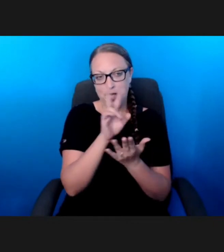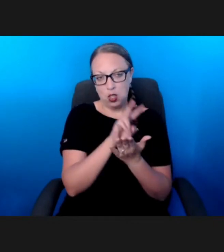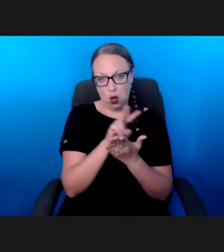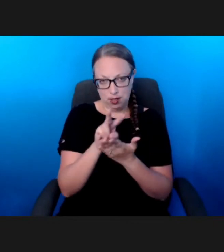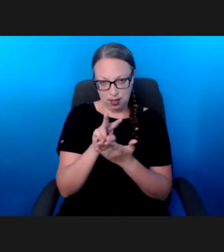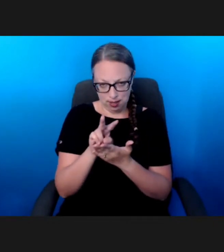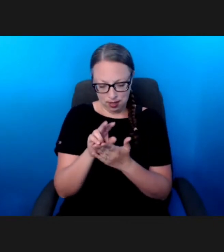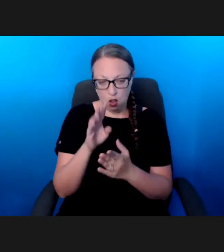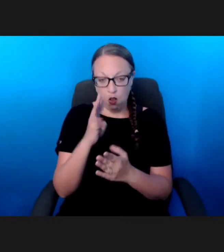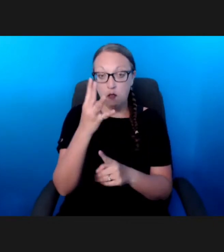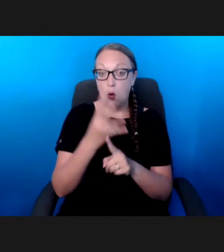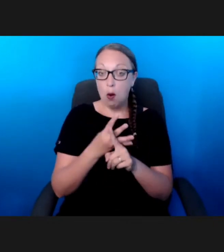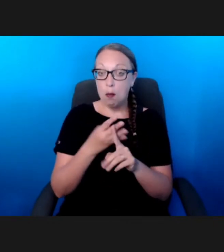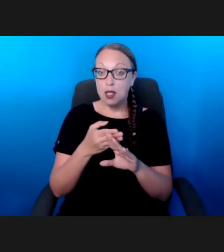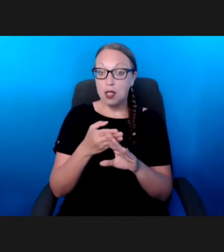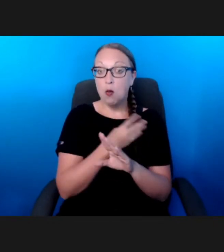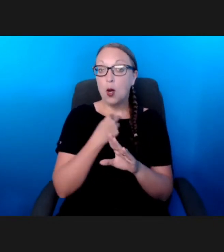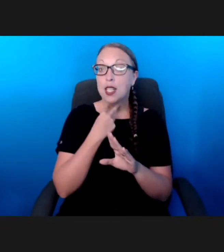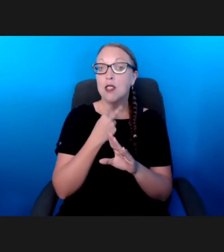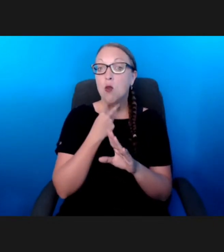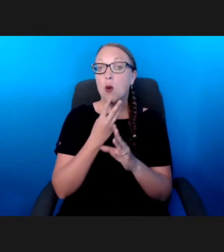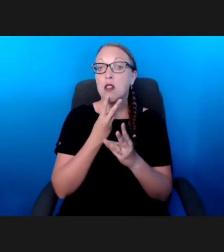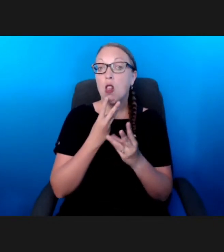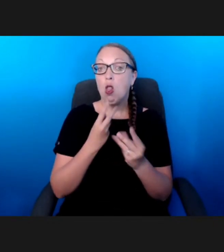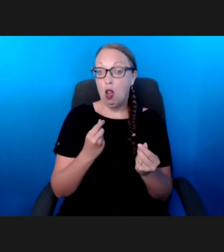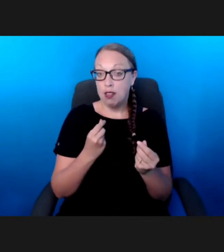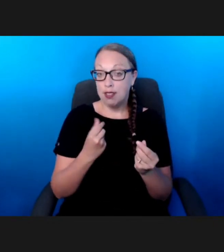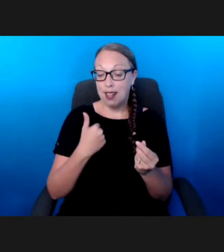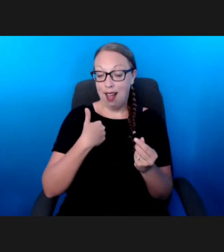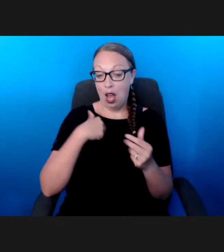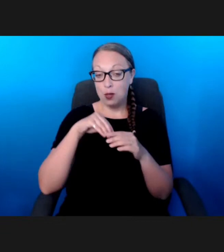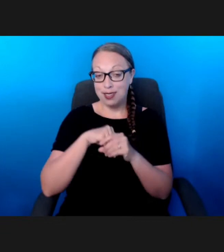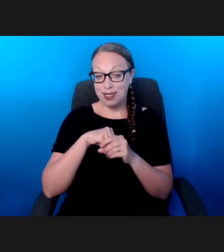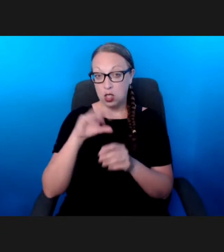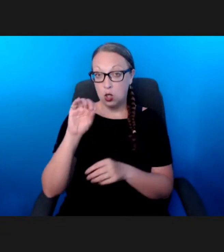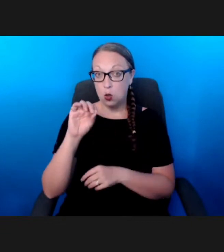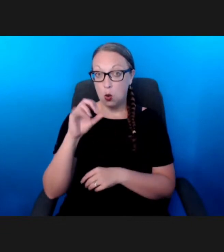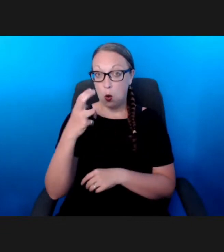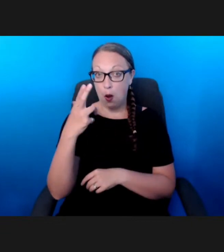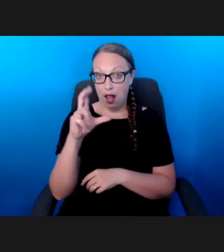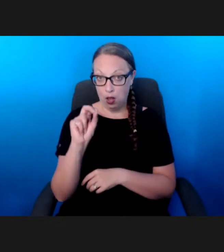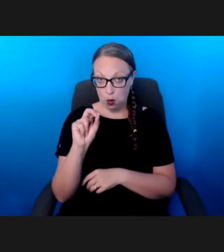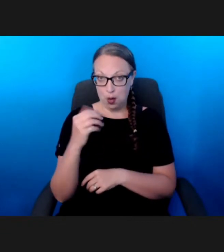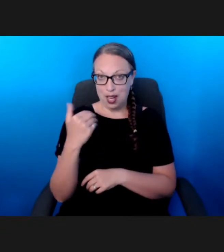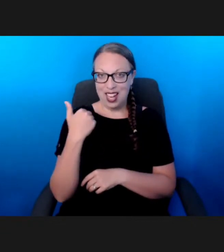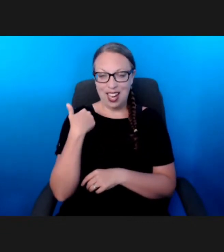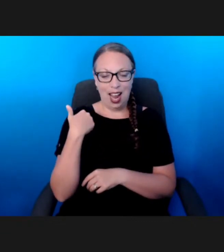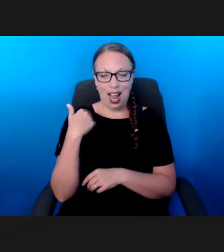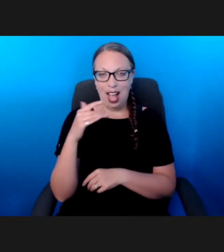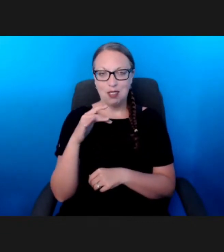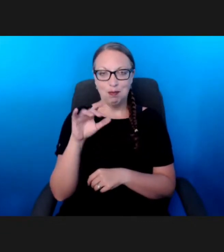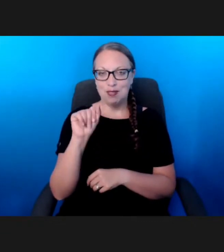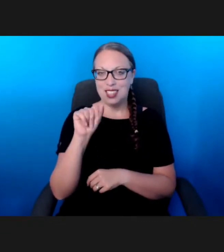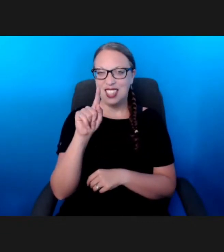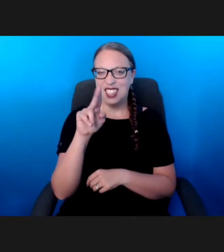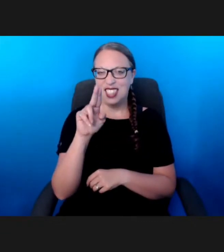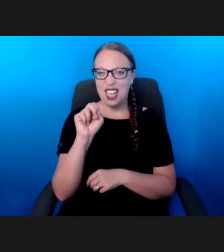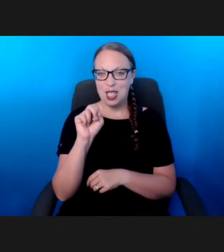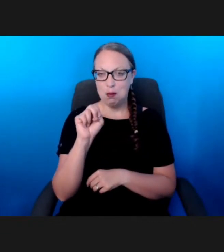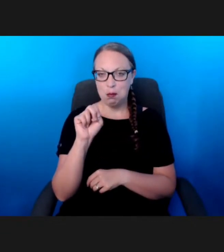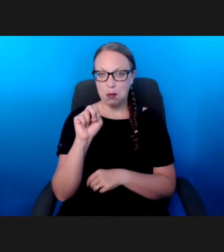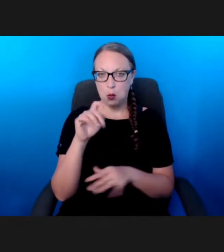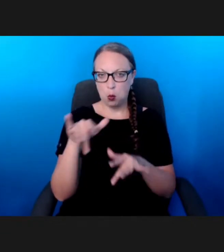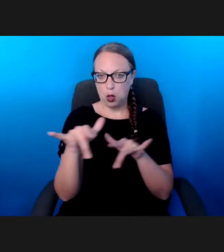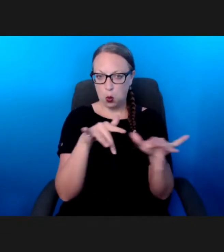his voice, I was in Cleveland, and I happened to turn on an inexpensive cassette player I had and recorded what